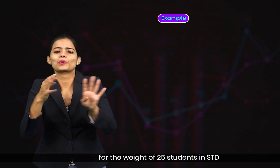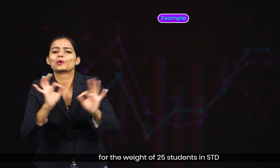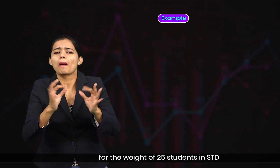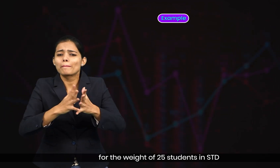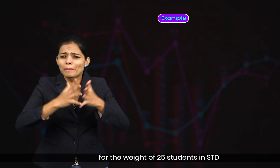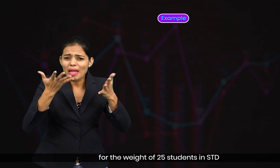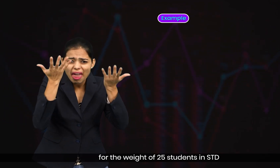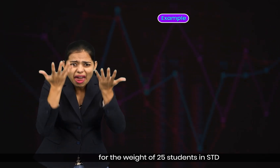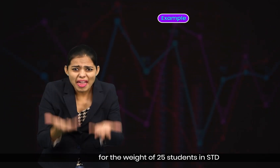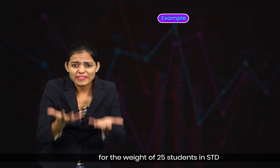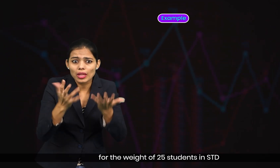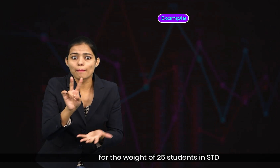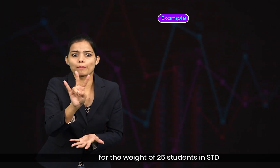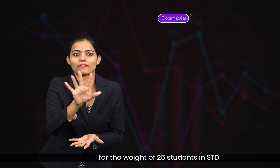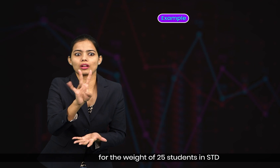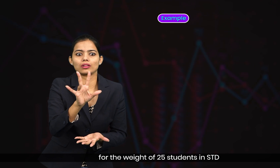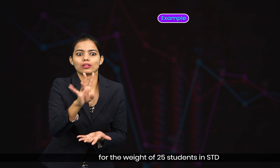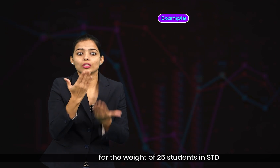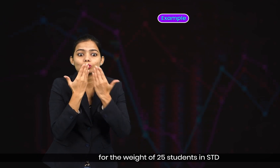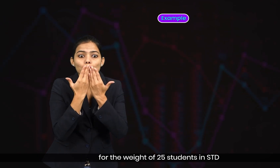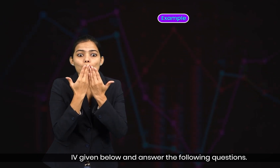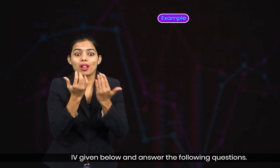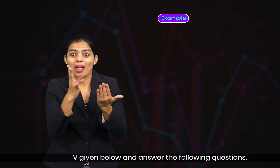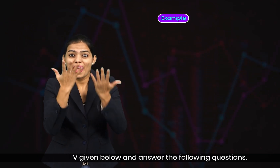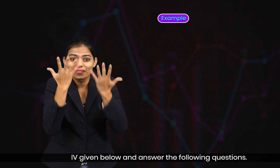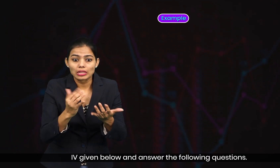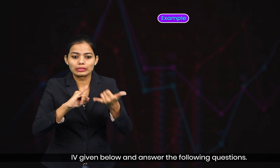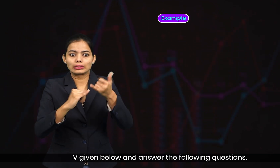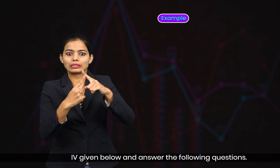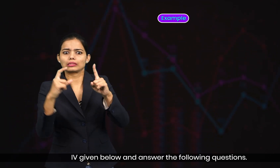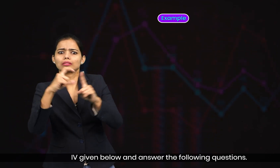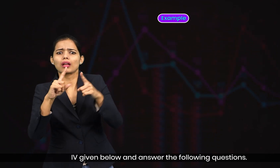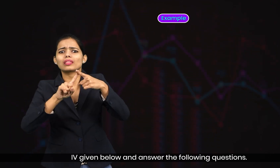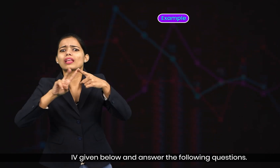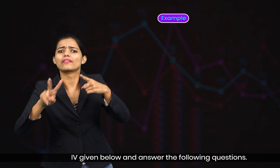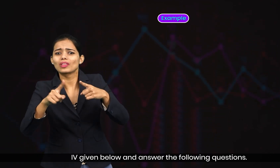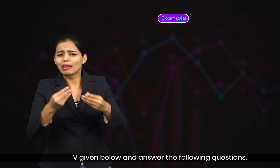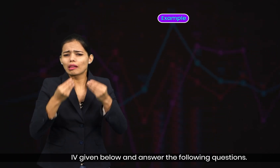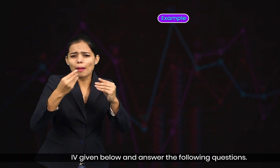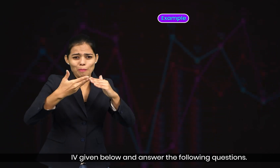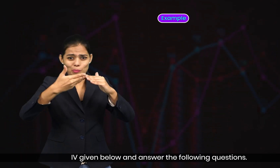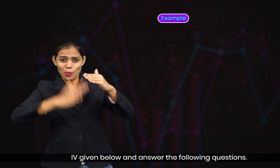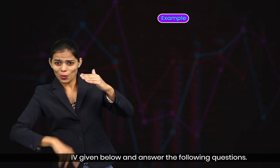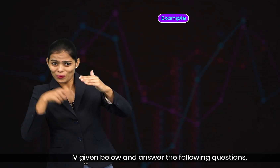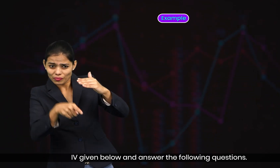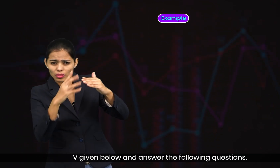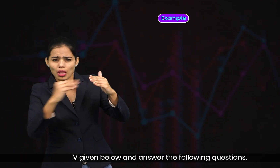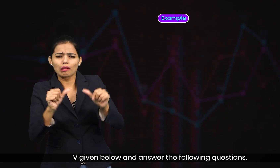of 25 students in STD. Fourth, given below and answer the following questions.